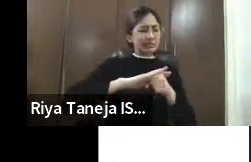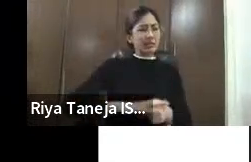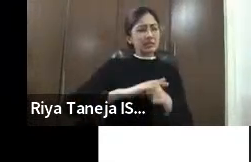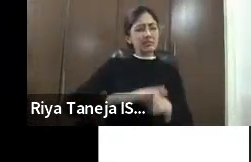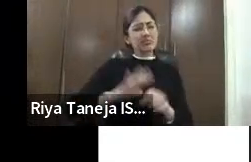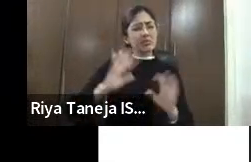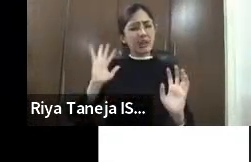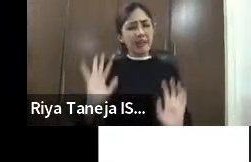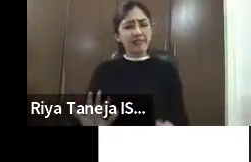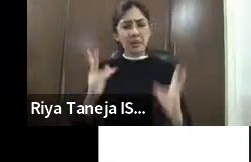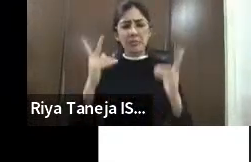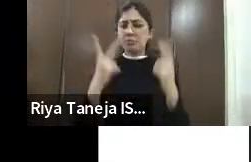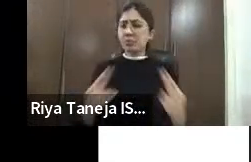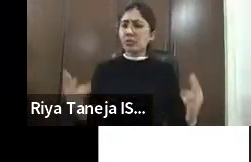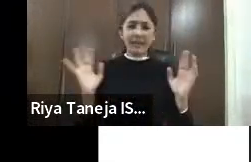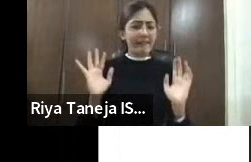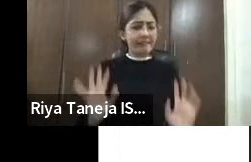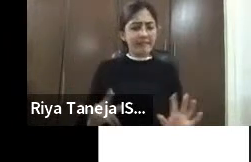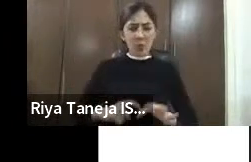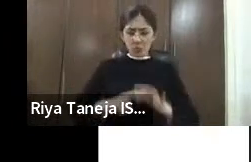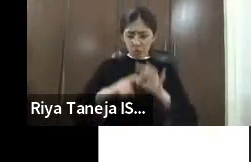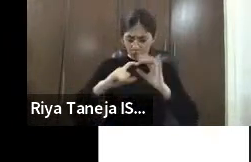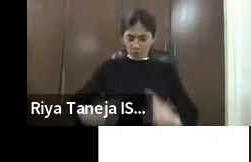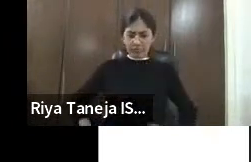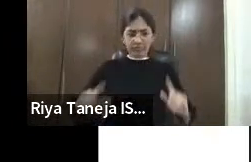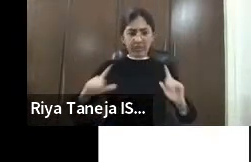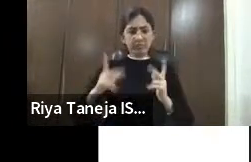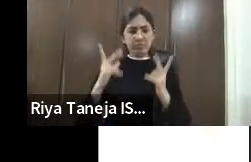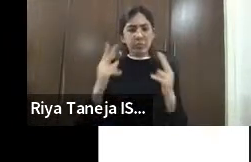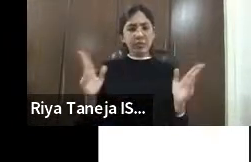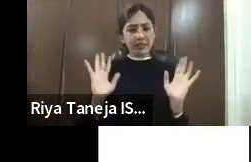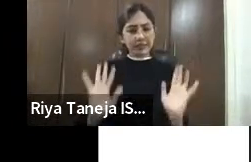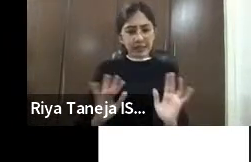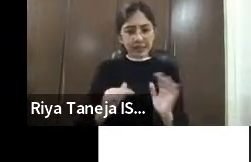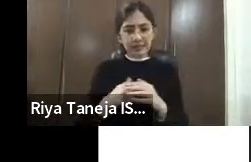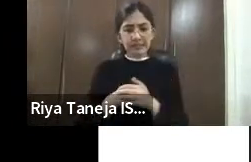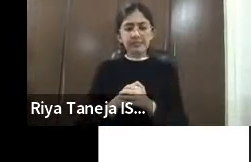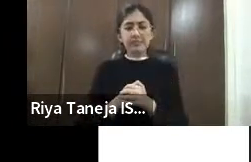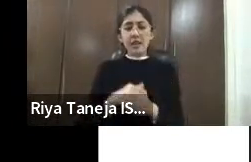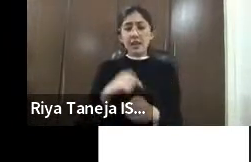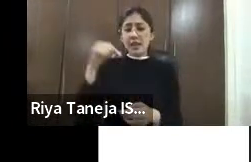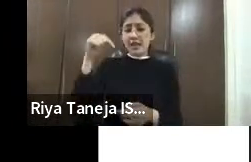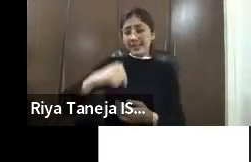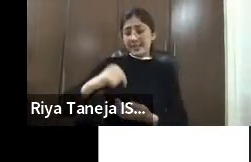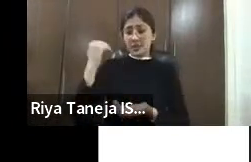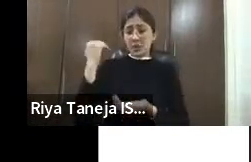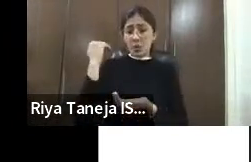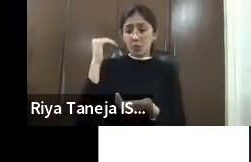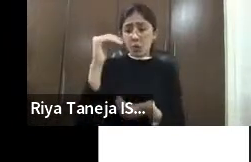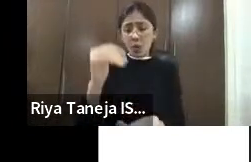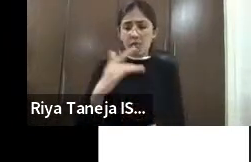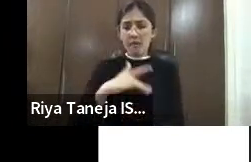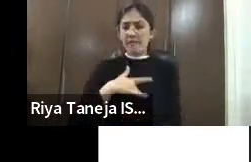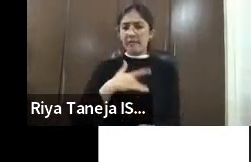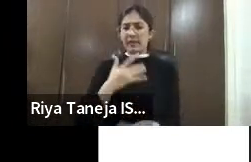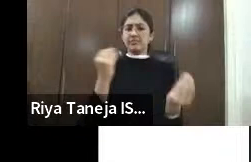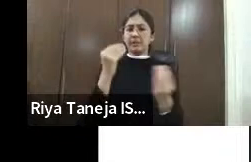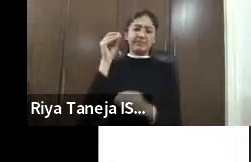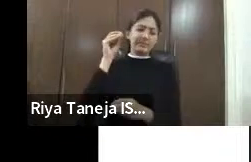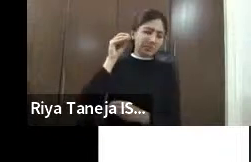and disparity in quality of life. I feel this award shines some spotlight